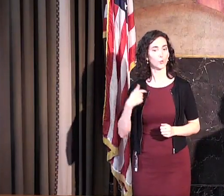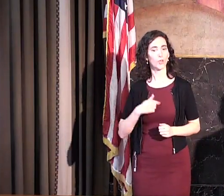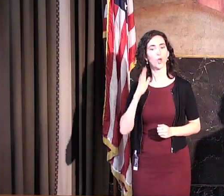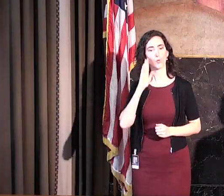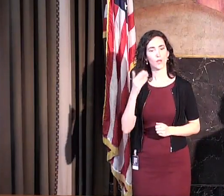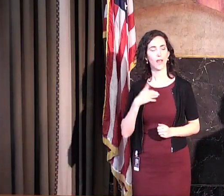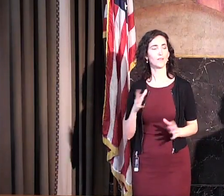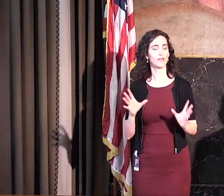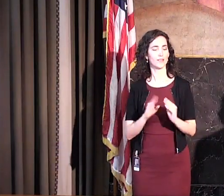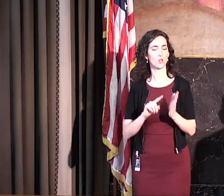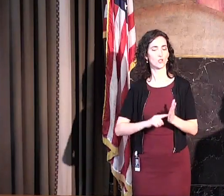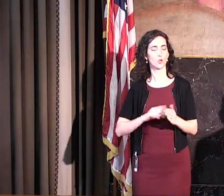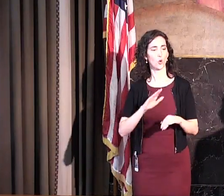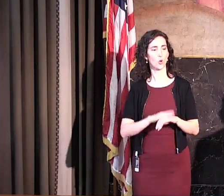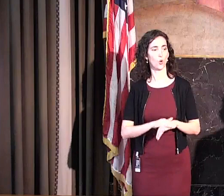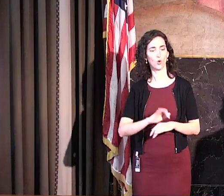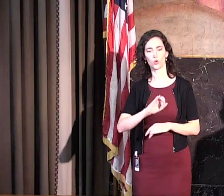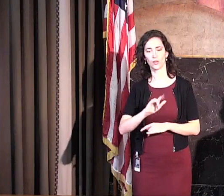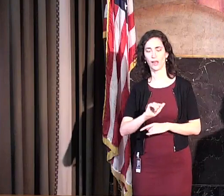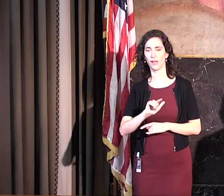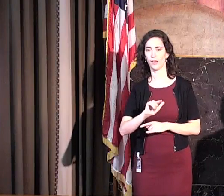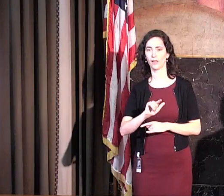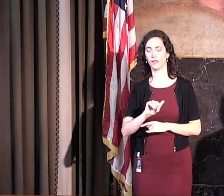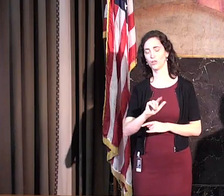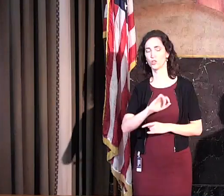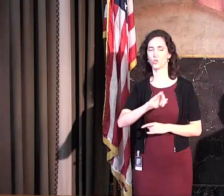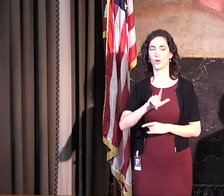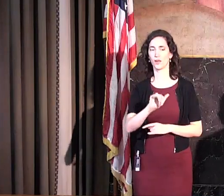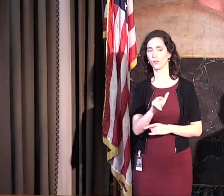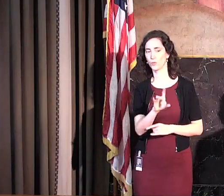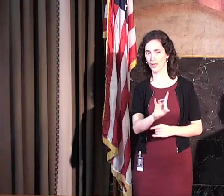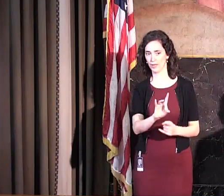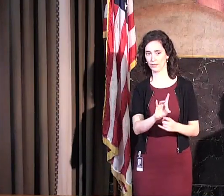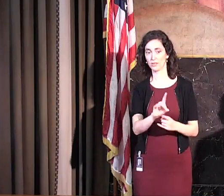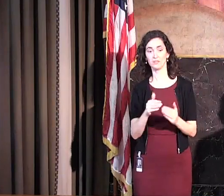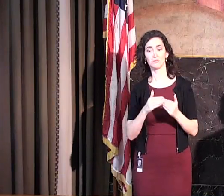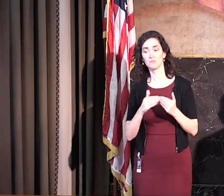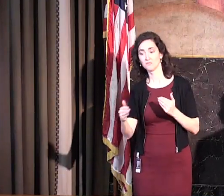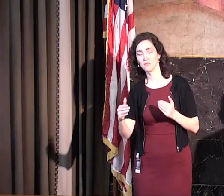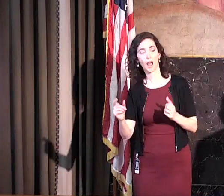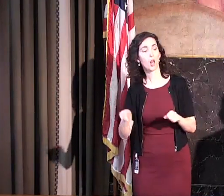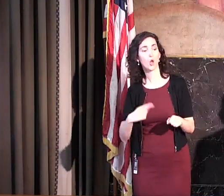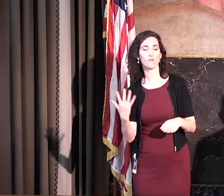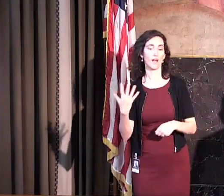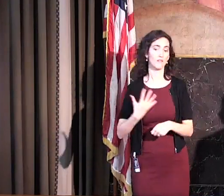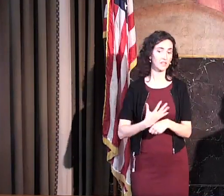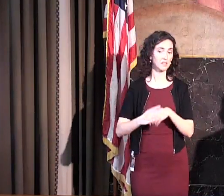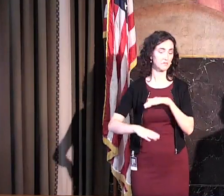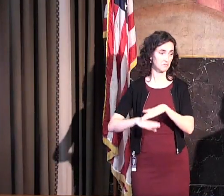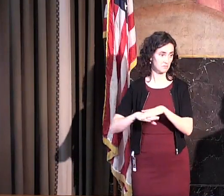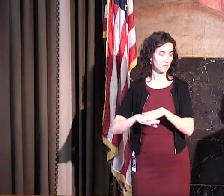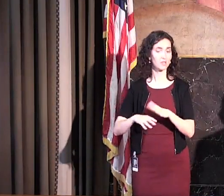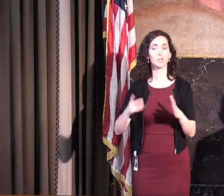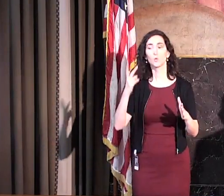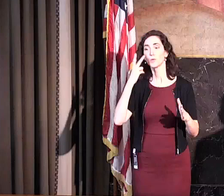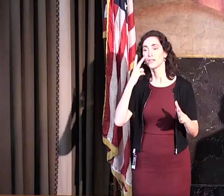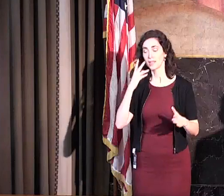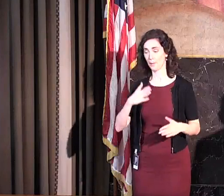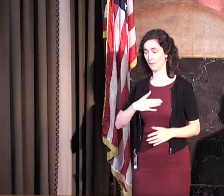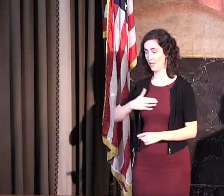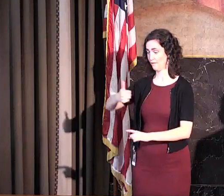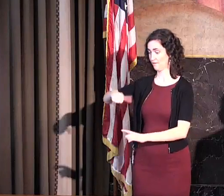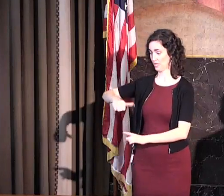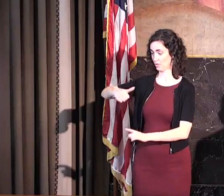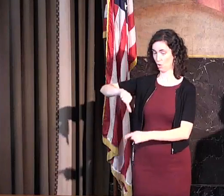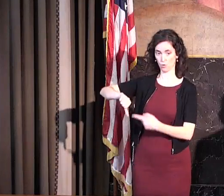that'll start on the 20th. It can go up to 5 days, and we will see which, if any, of my vetoes